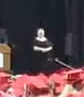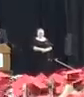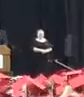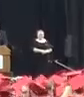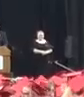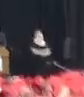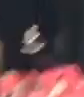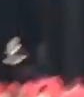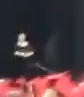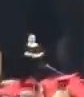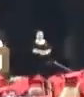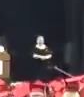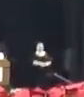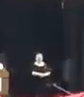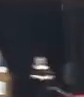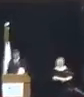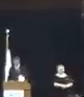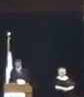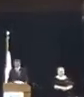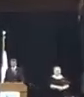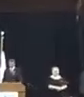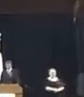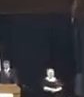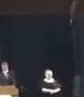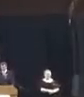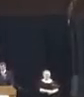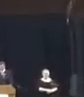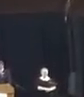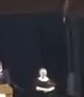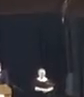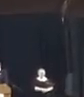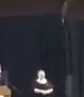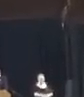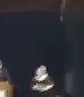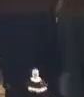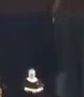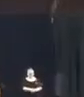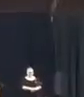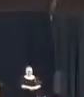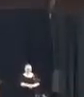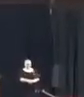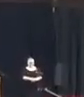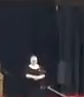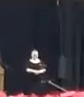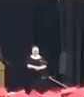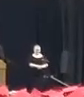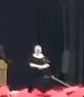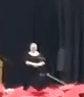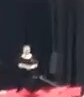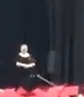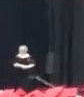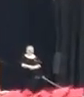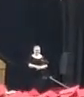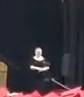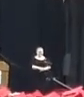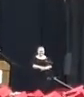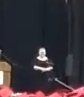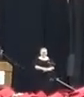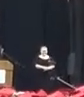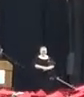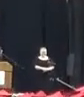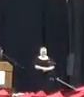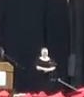you at? Lynn Hall! No, I'm City High. City High! What? Jaquan!